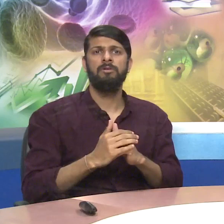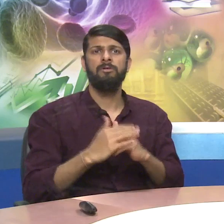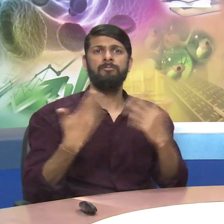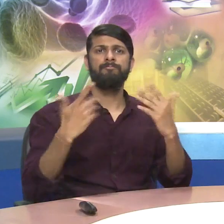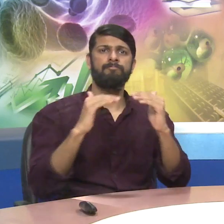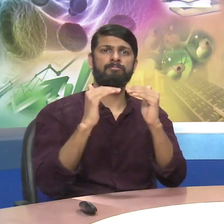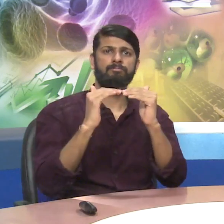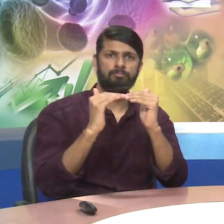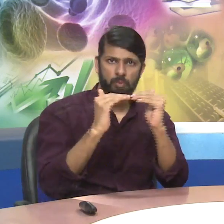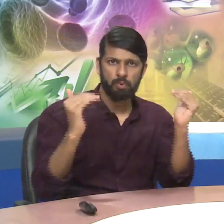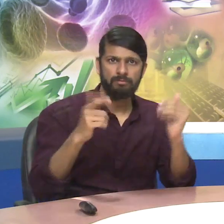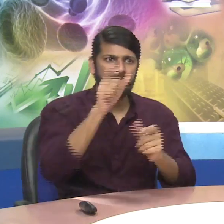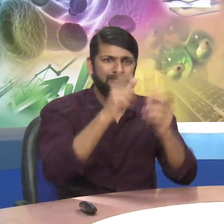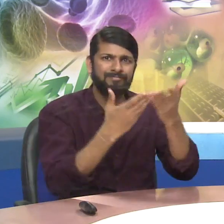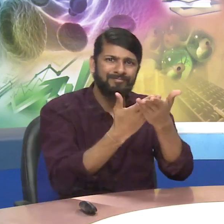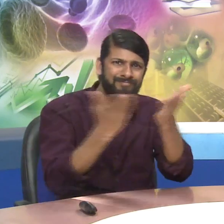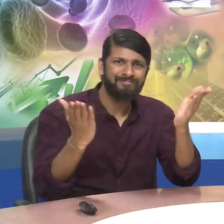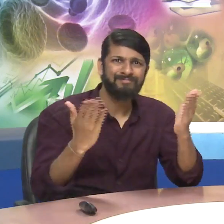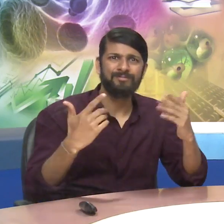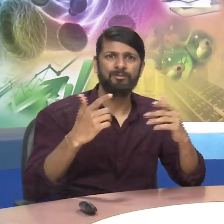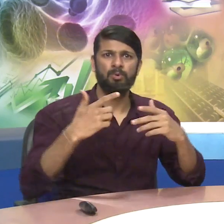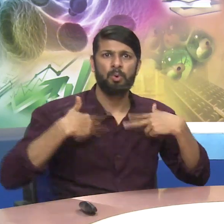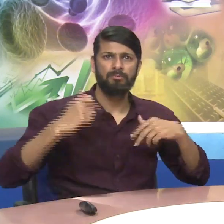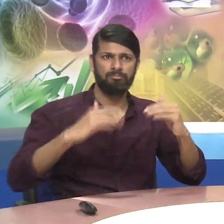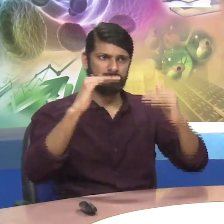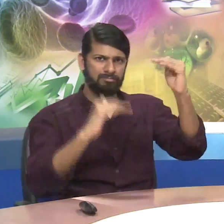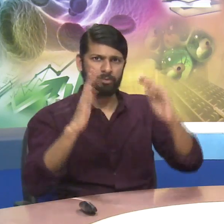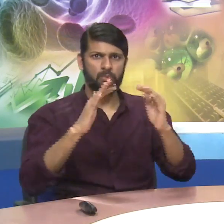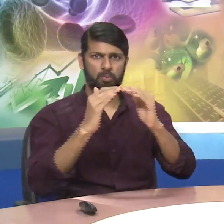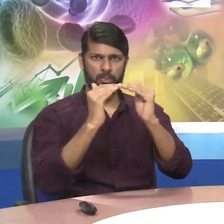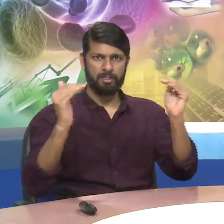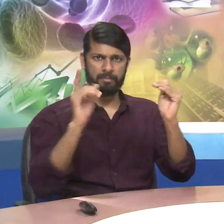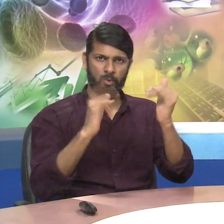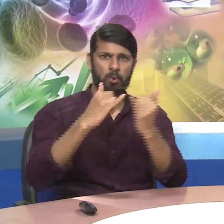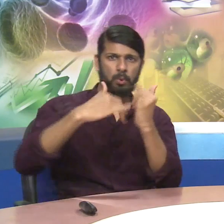it tells the provision to all the citizens of India